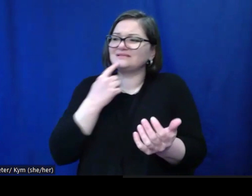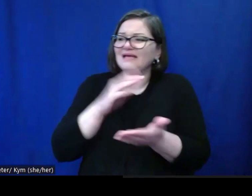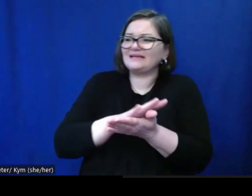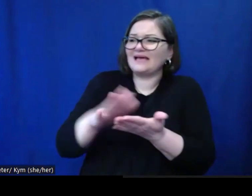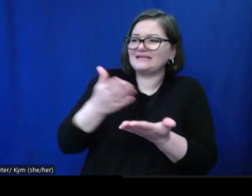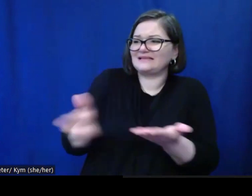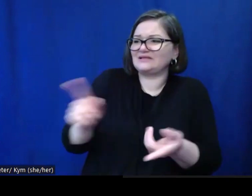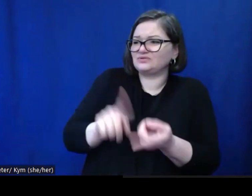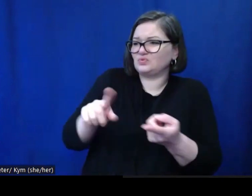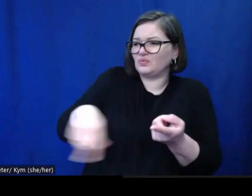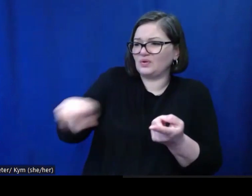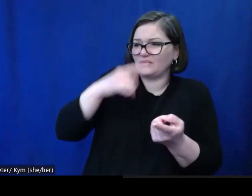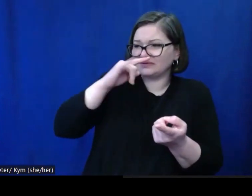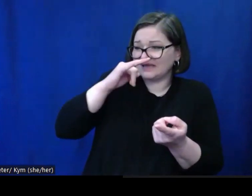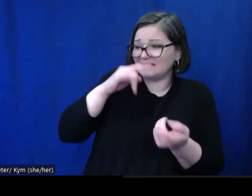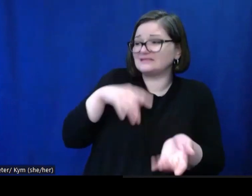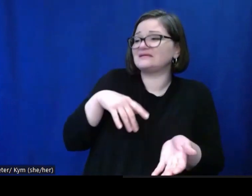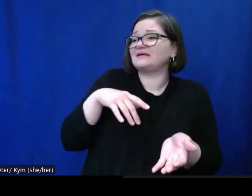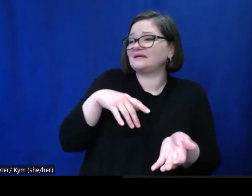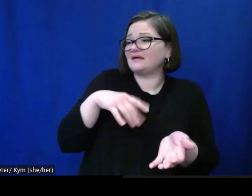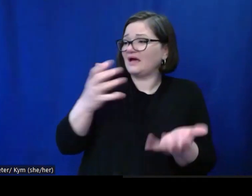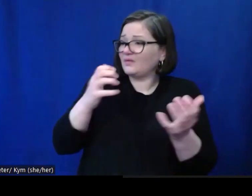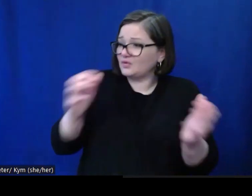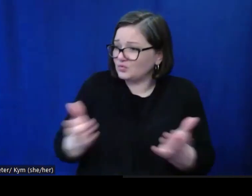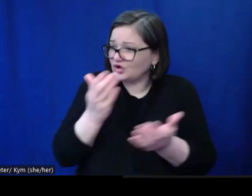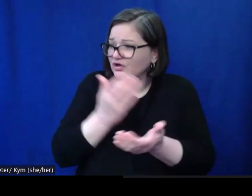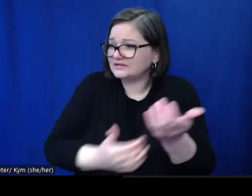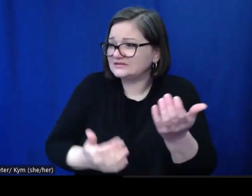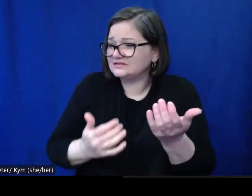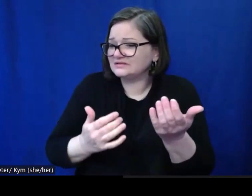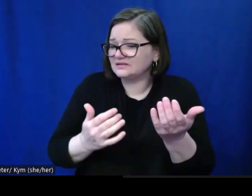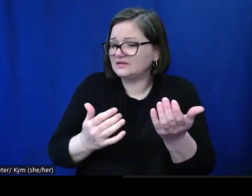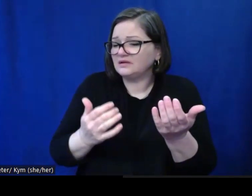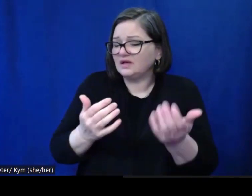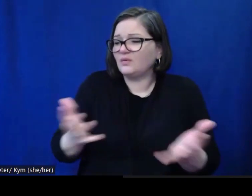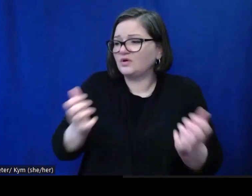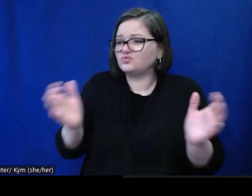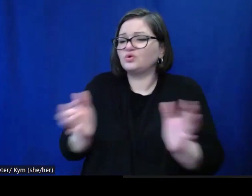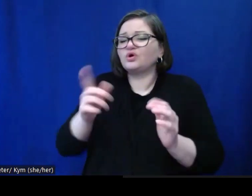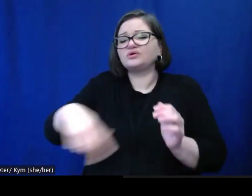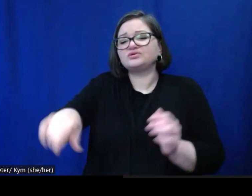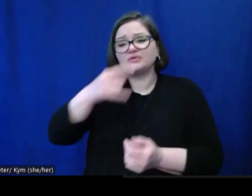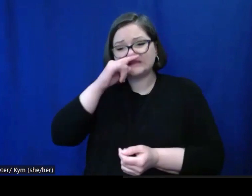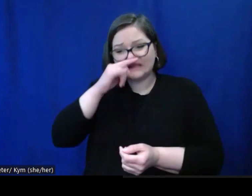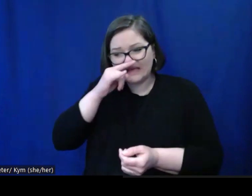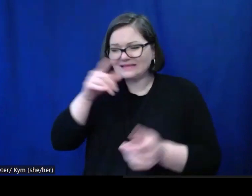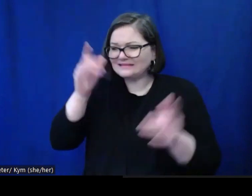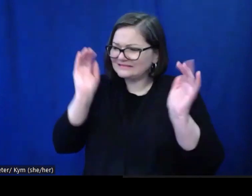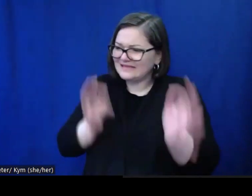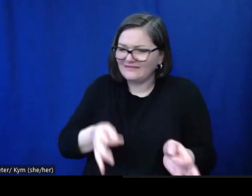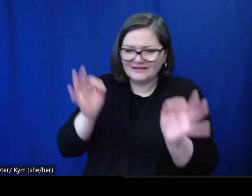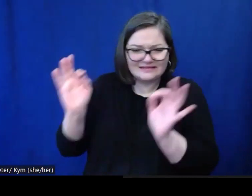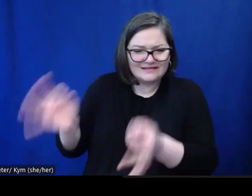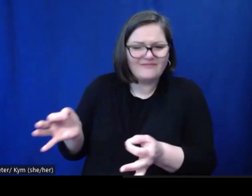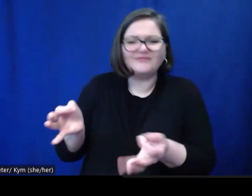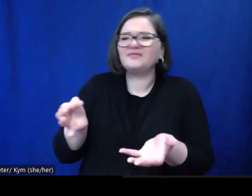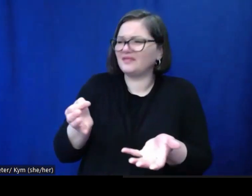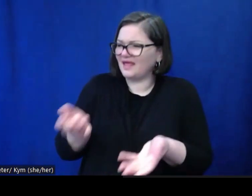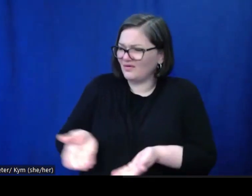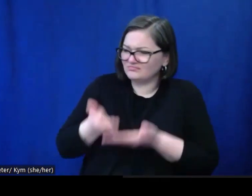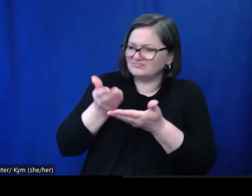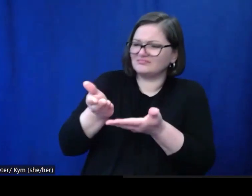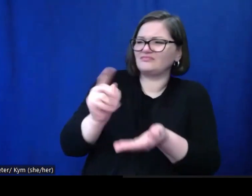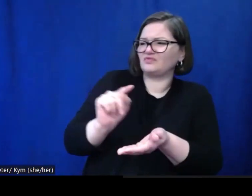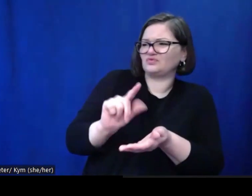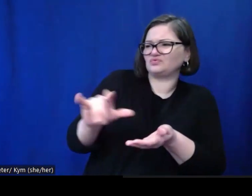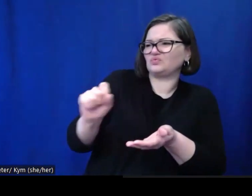We want to, really encourage them. And I would say, absolutely, let's encourage them. Let's give them tools and things that they need.